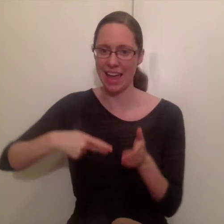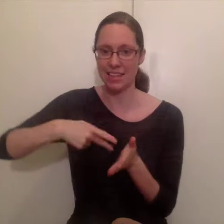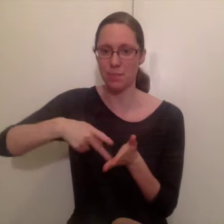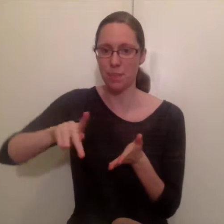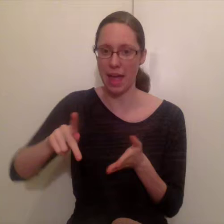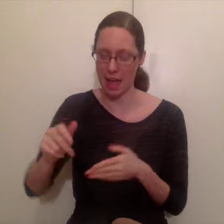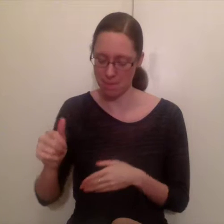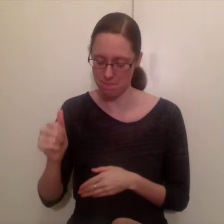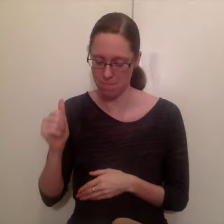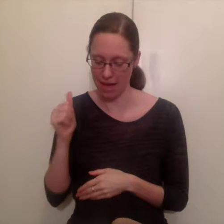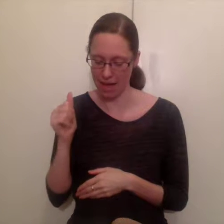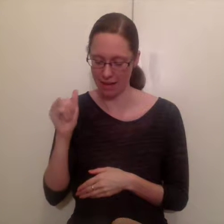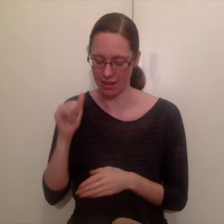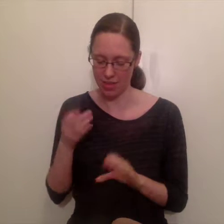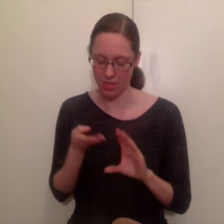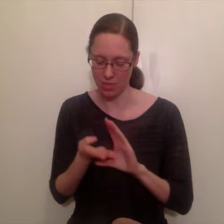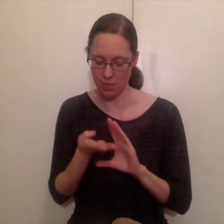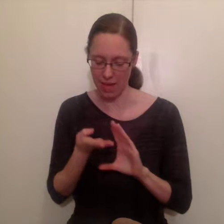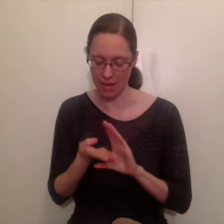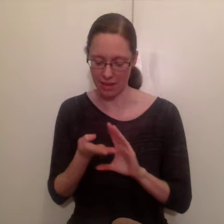can't pay back the bank."